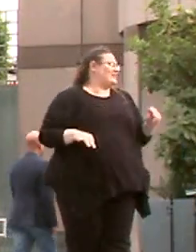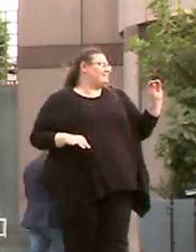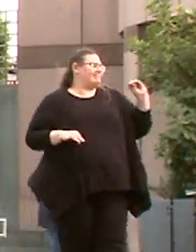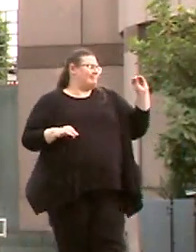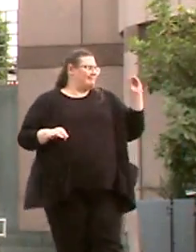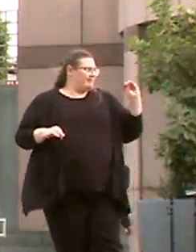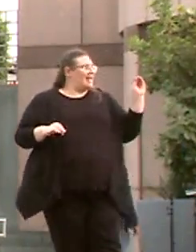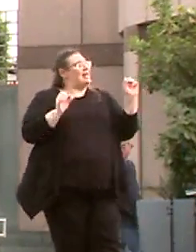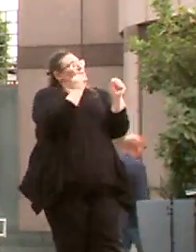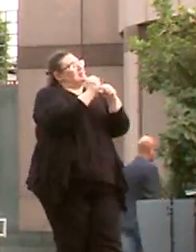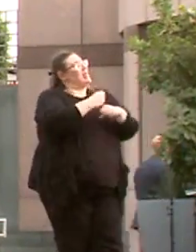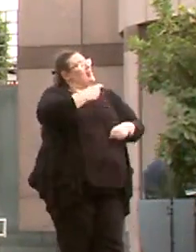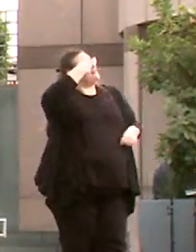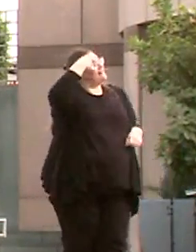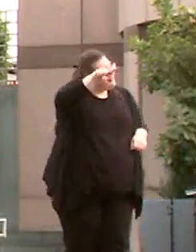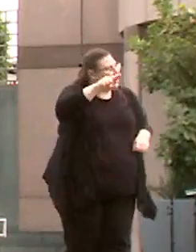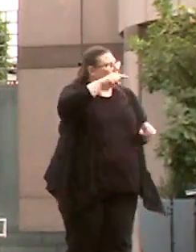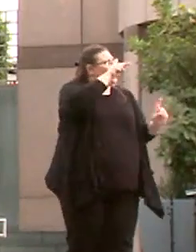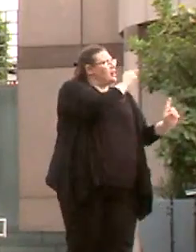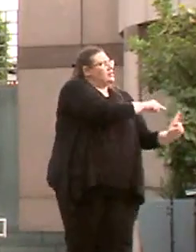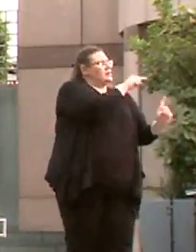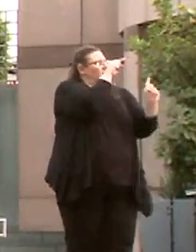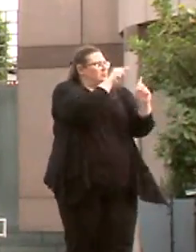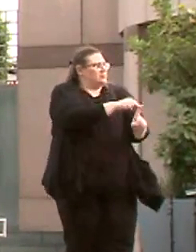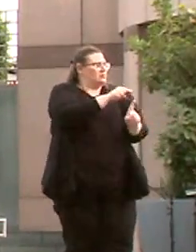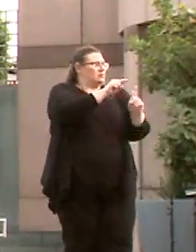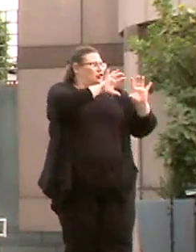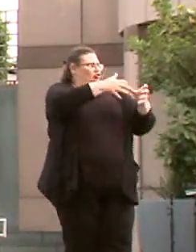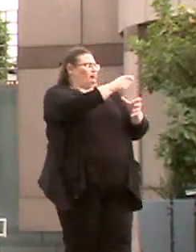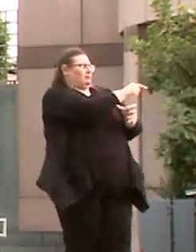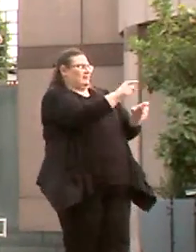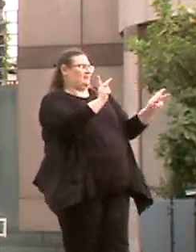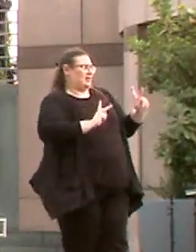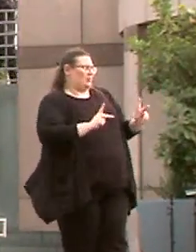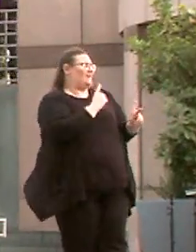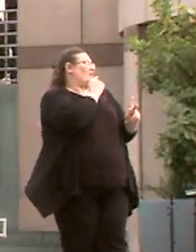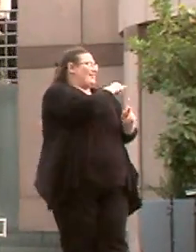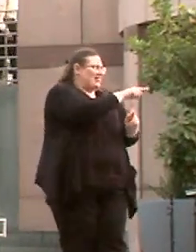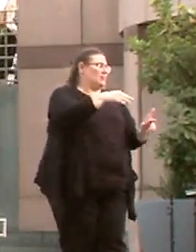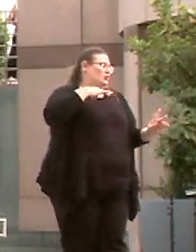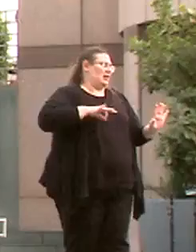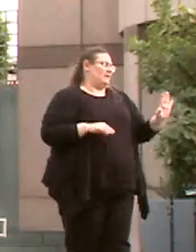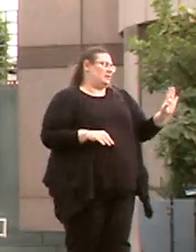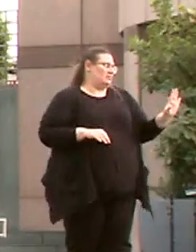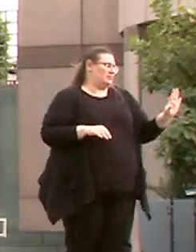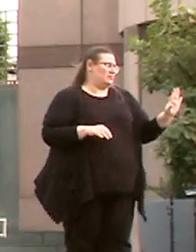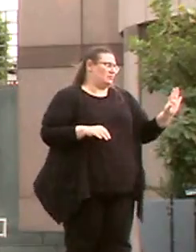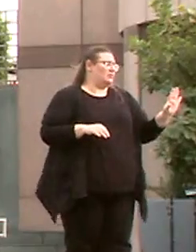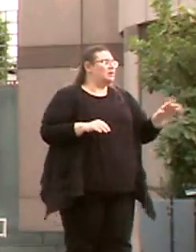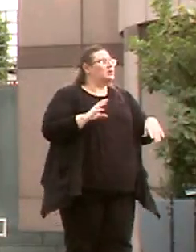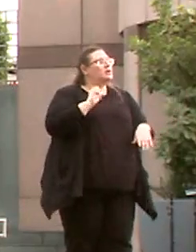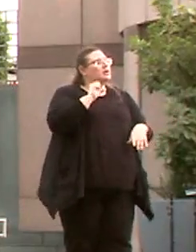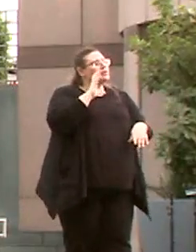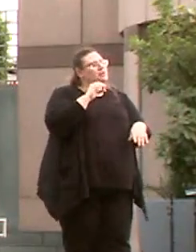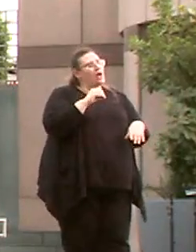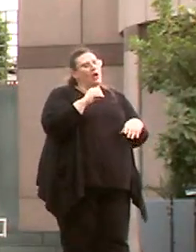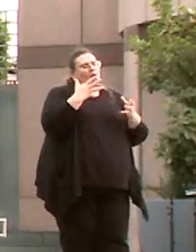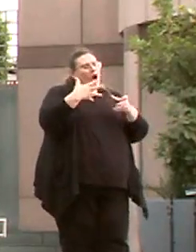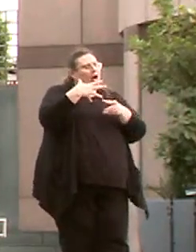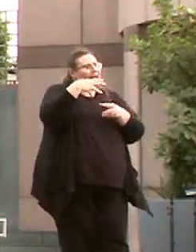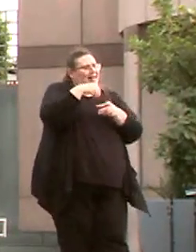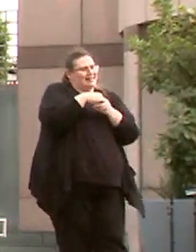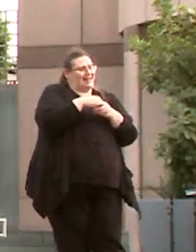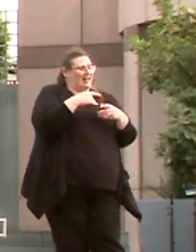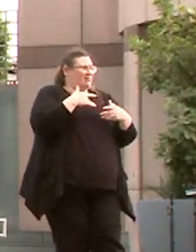It's been made for a specific group to benefit from. So there is this inherent